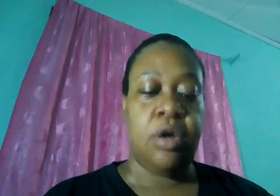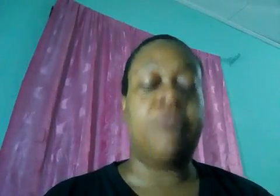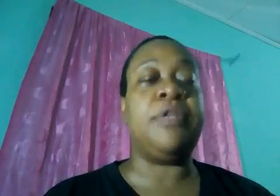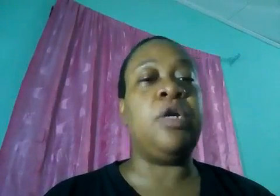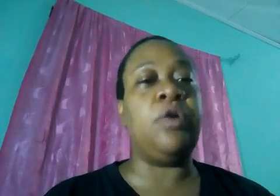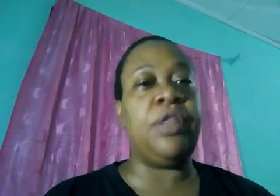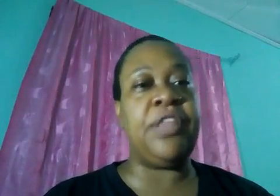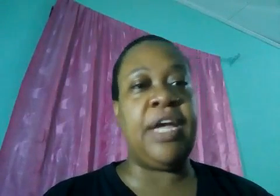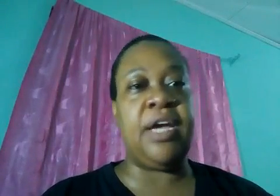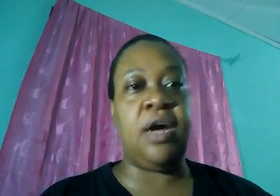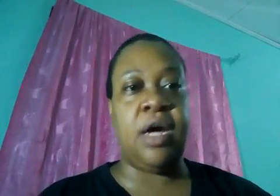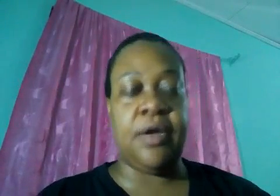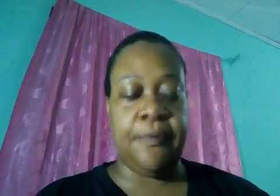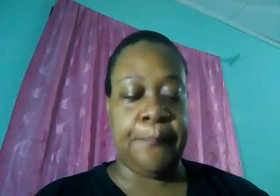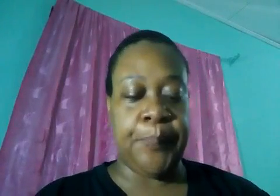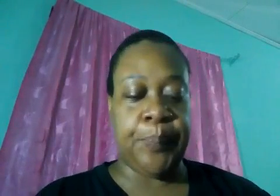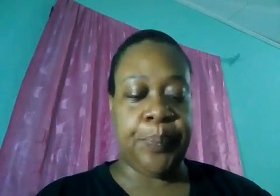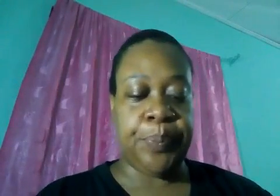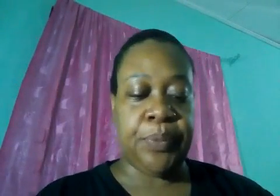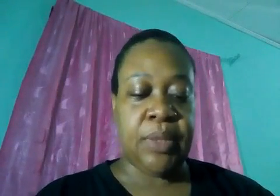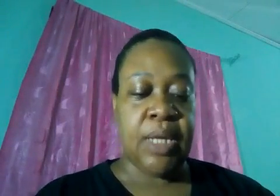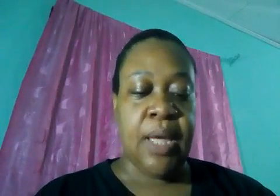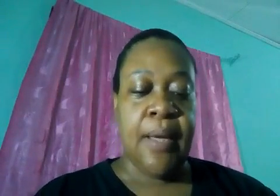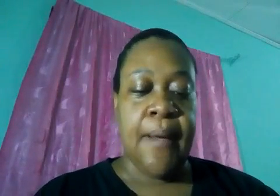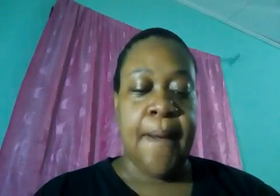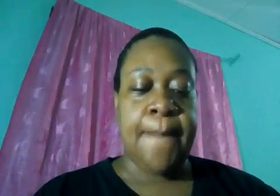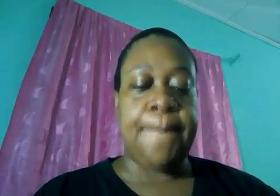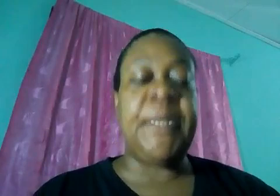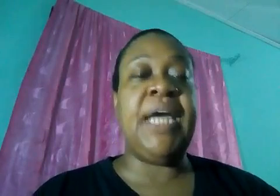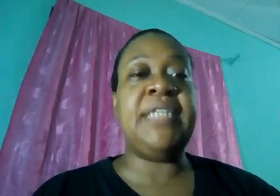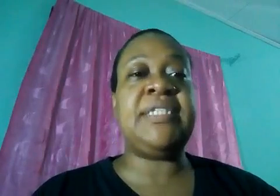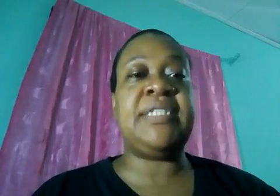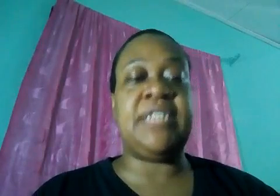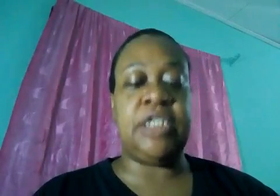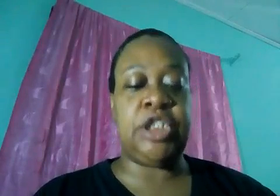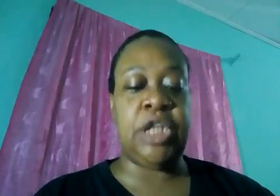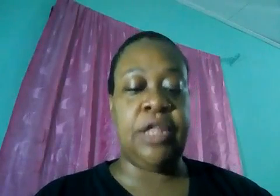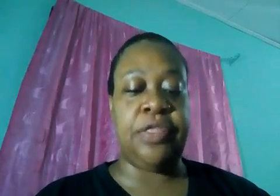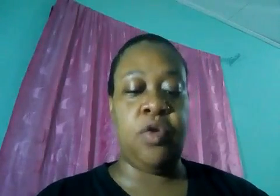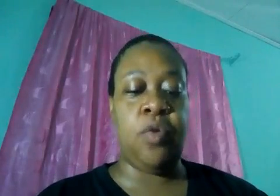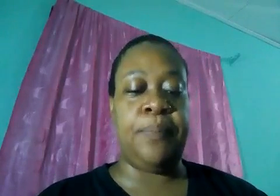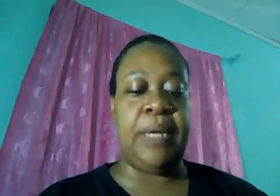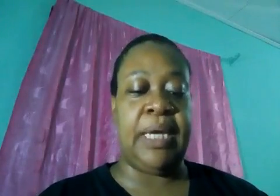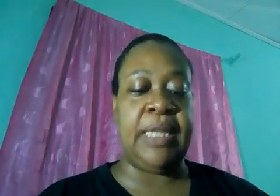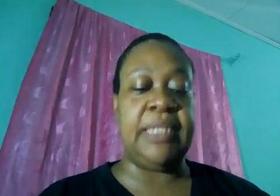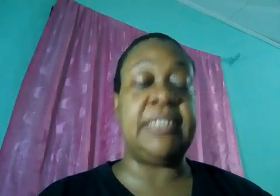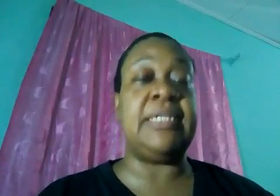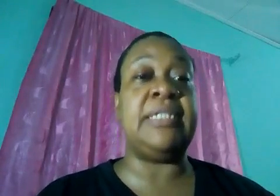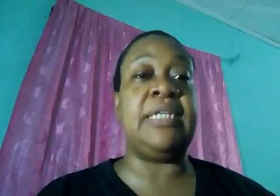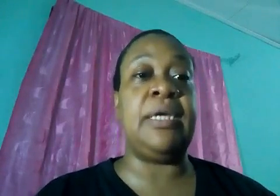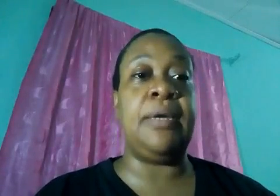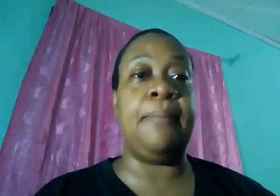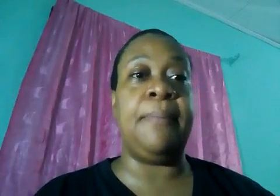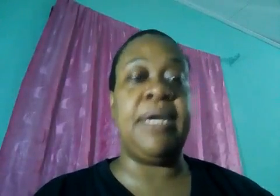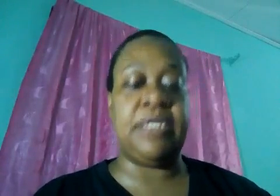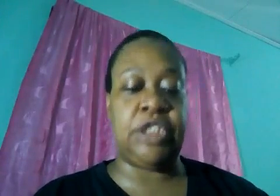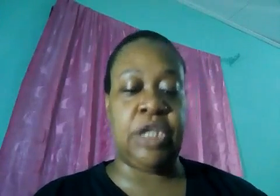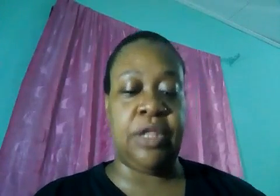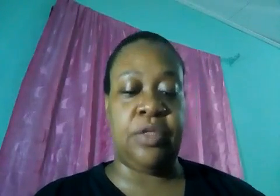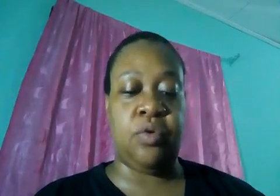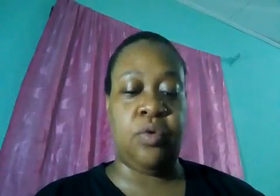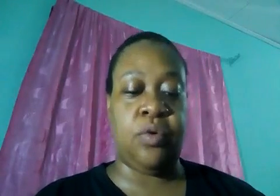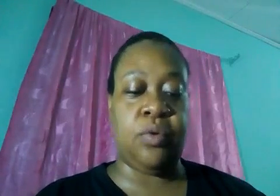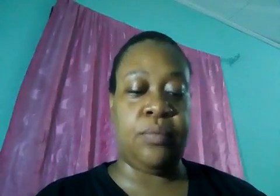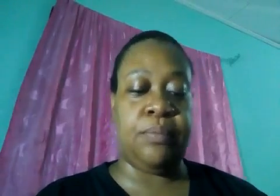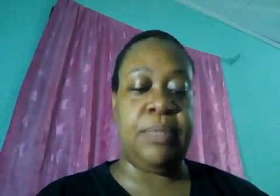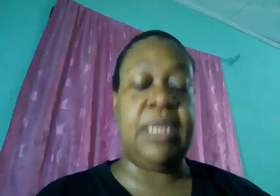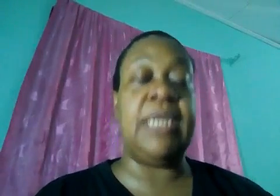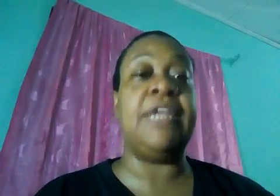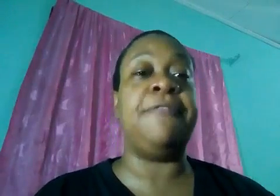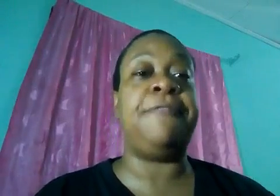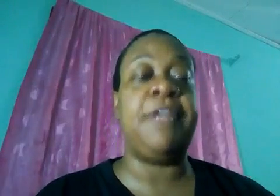the Lord thy God. Blessed shalt thou be in the city, blessed shalt thou be in the field.